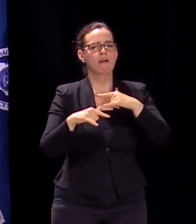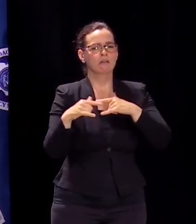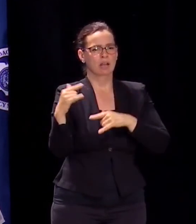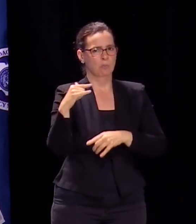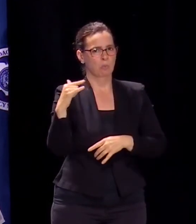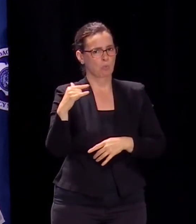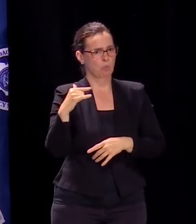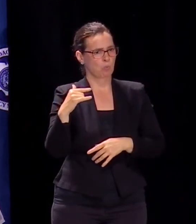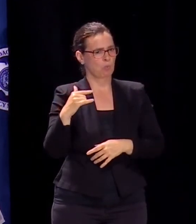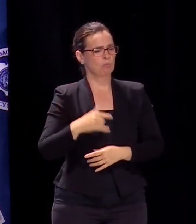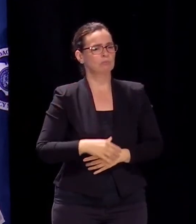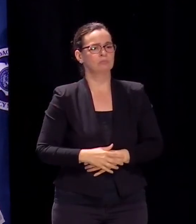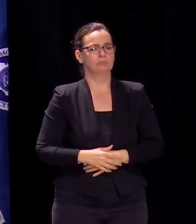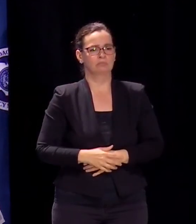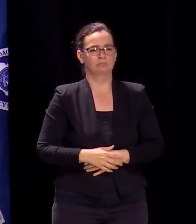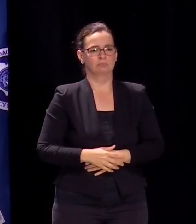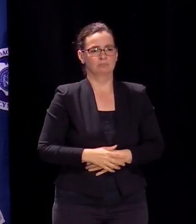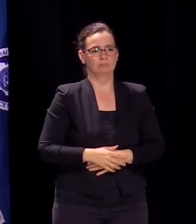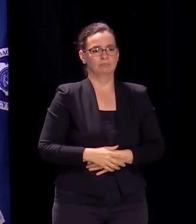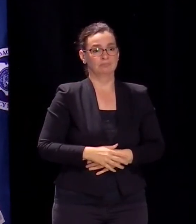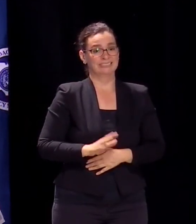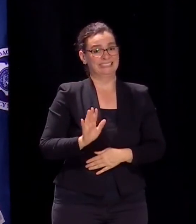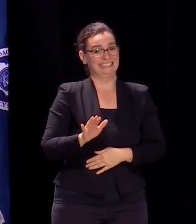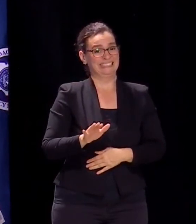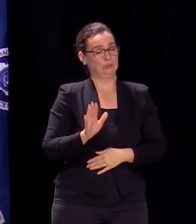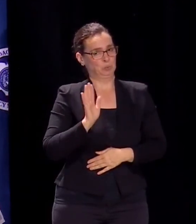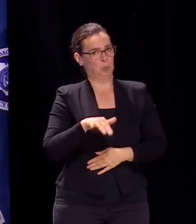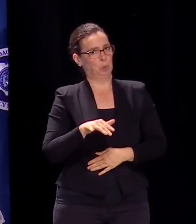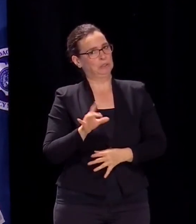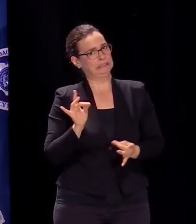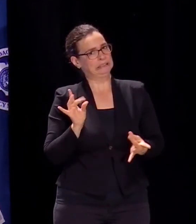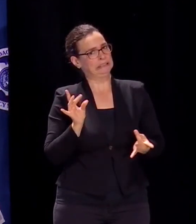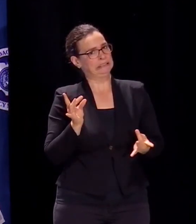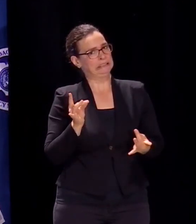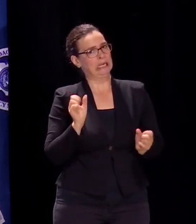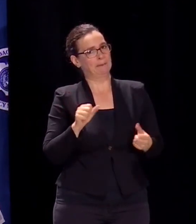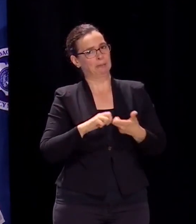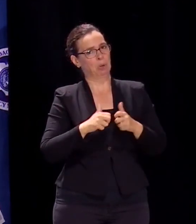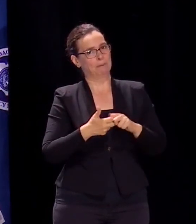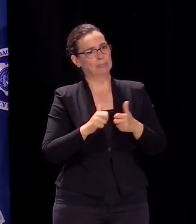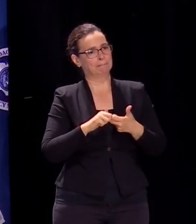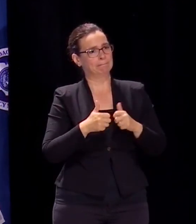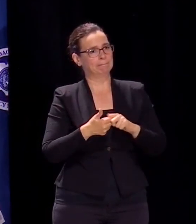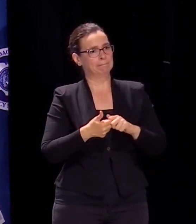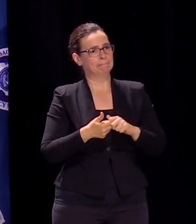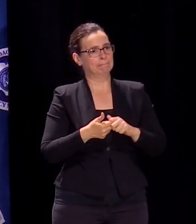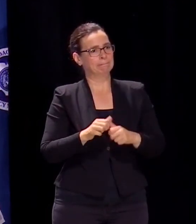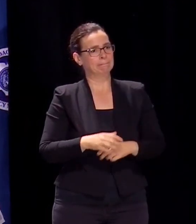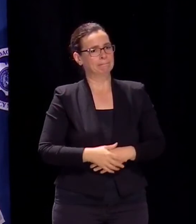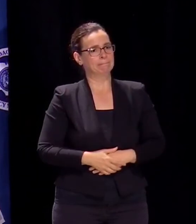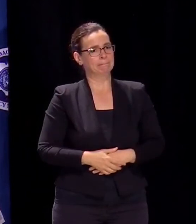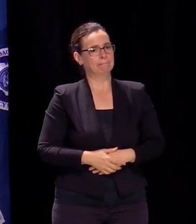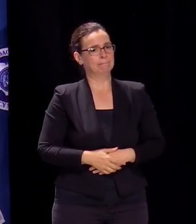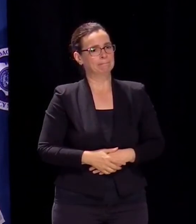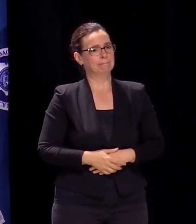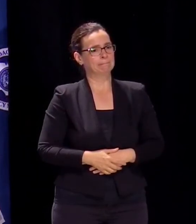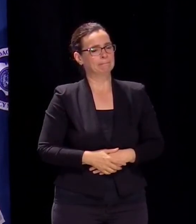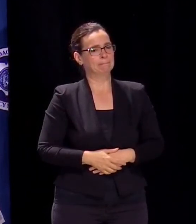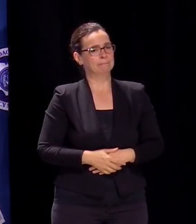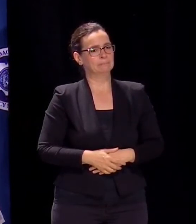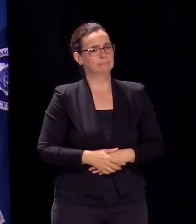You mentioned that this pandemic has cost you a lot in overtime and PPE and tests and all that. How much has that actually cost the county? Yeah,